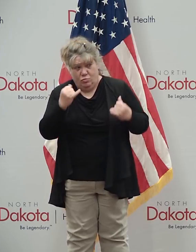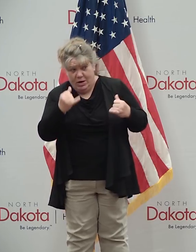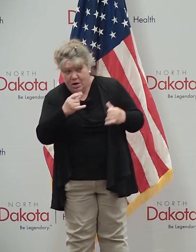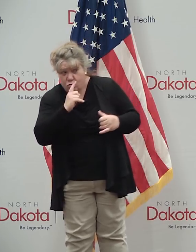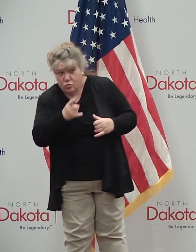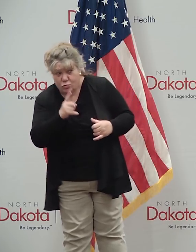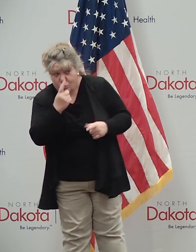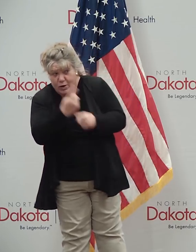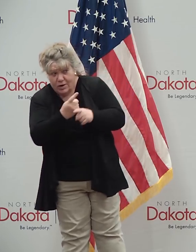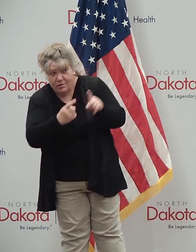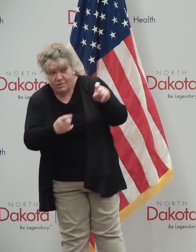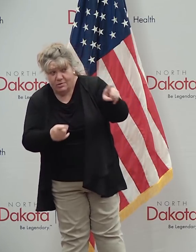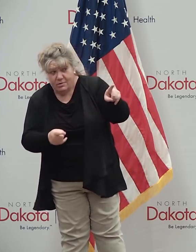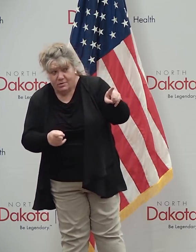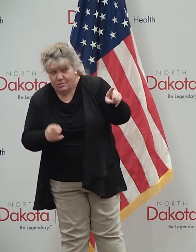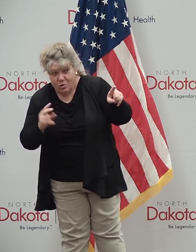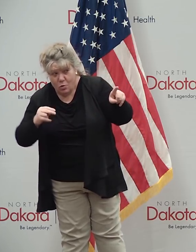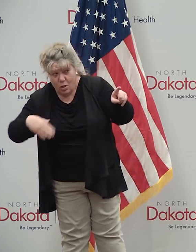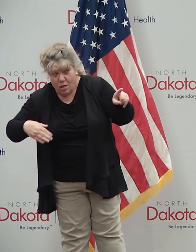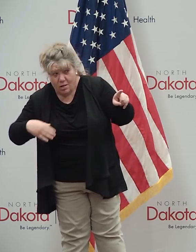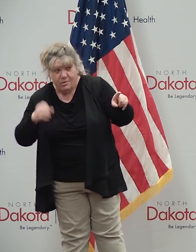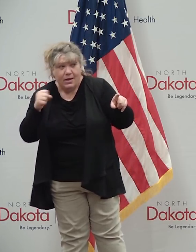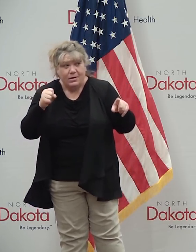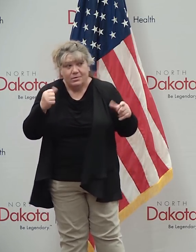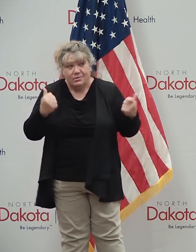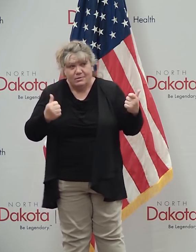true? No? Yes?